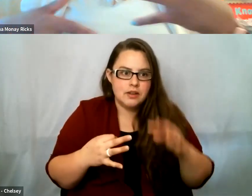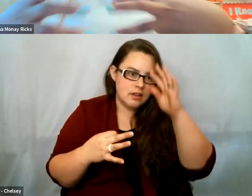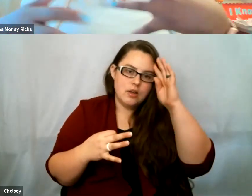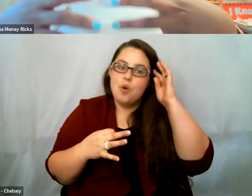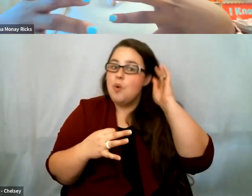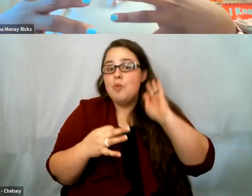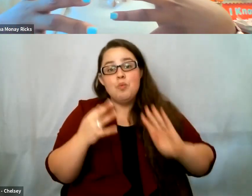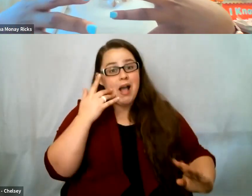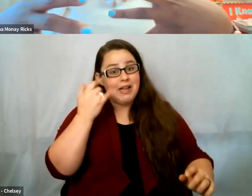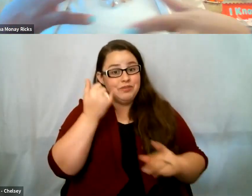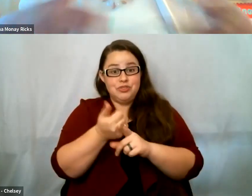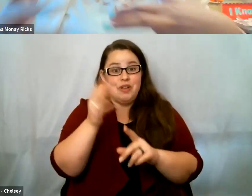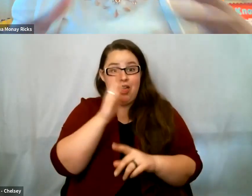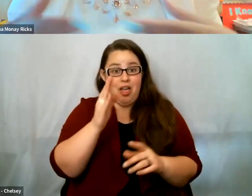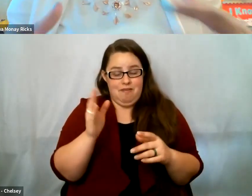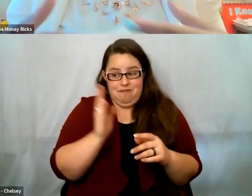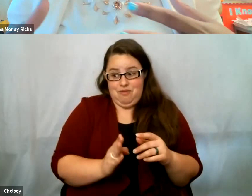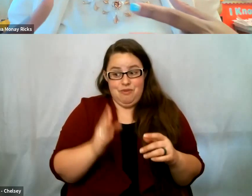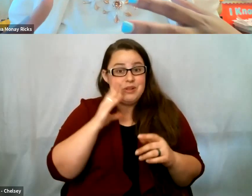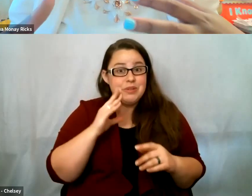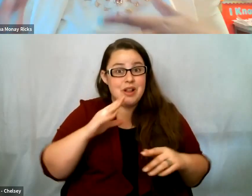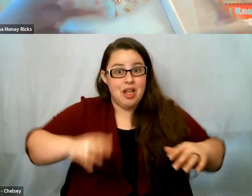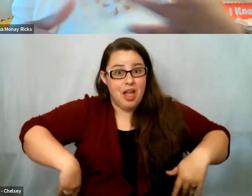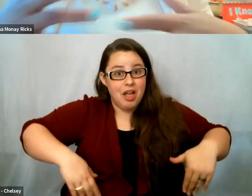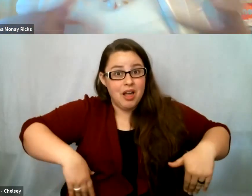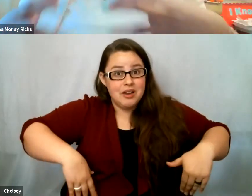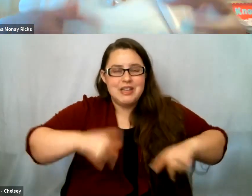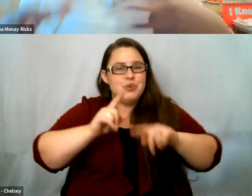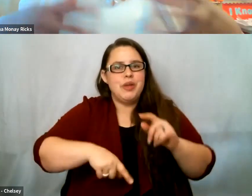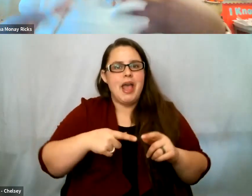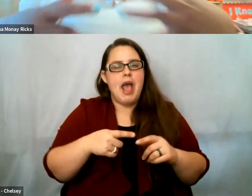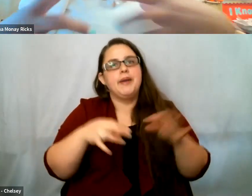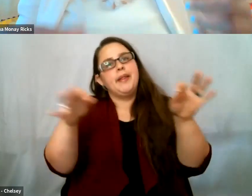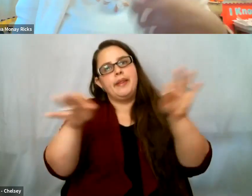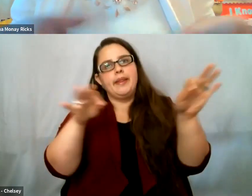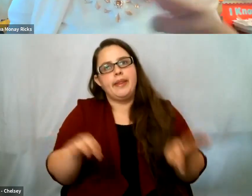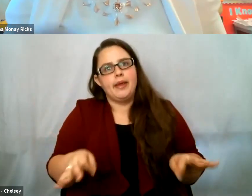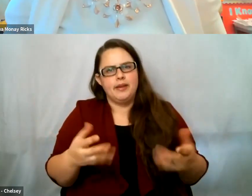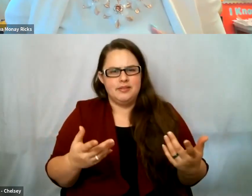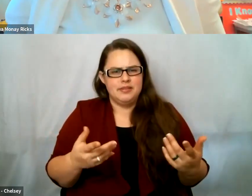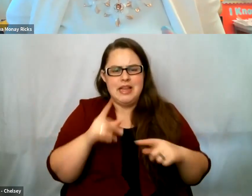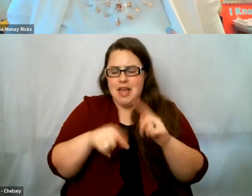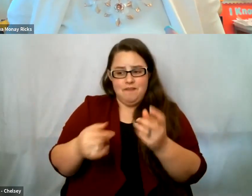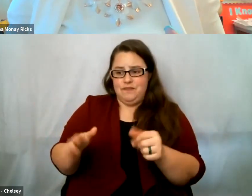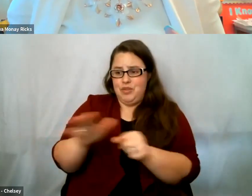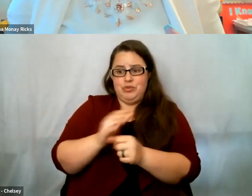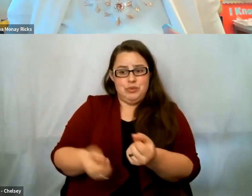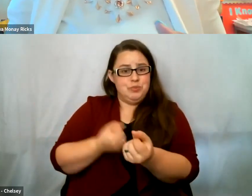an experience that you've never been in. And you can't fully support me if you don't know